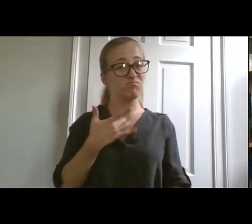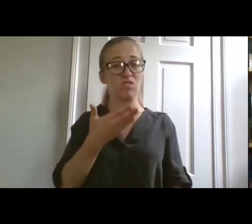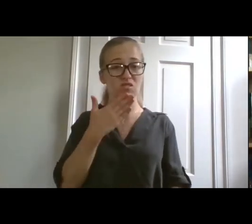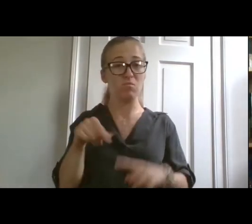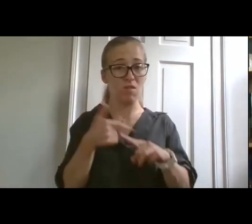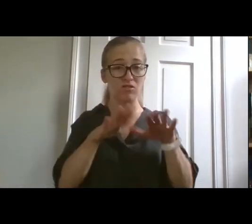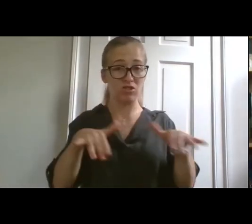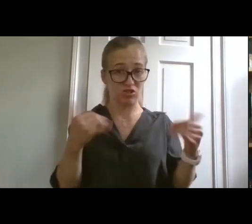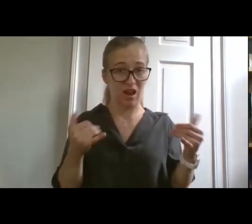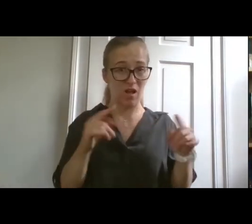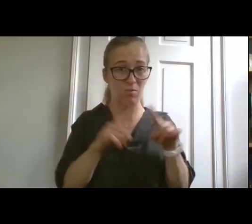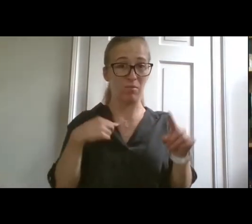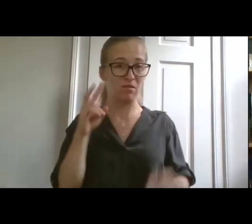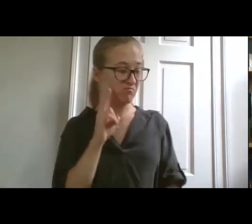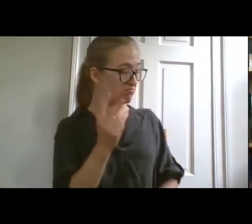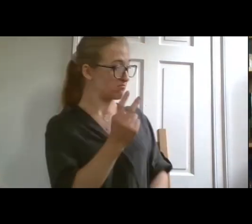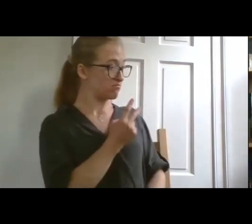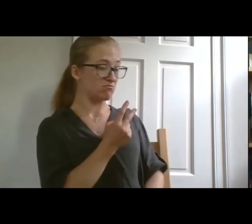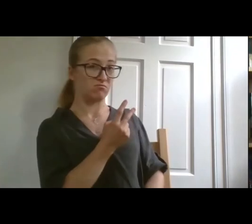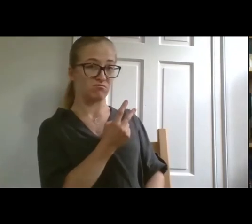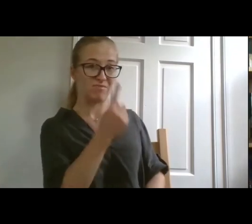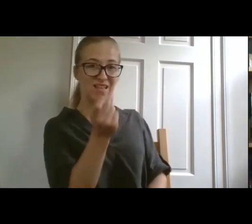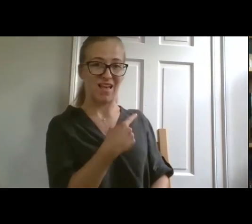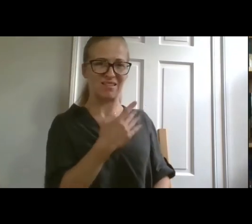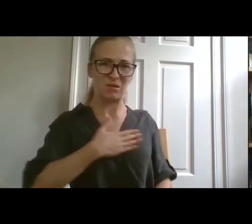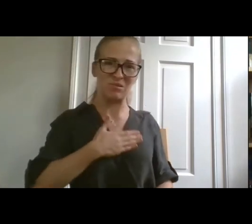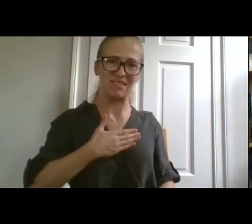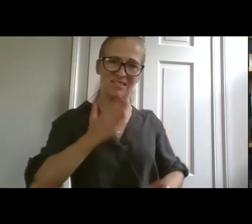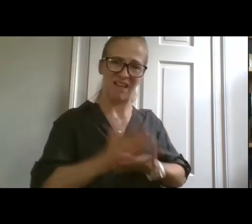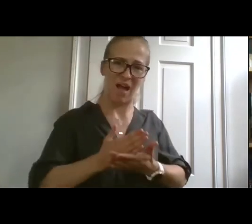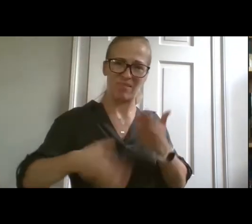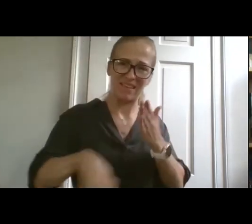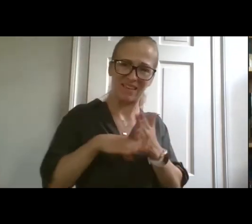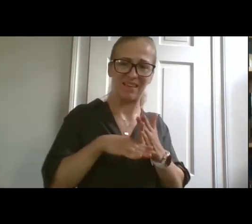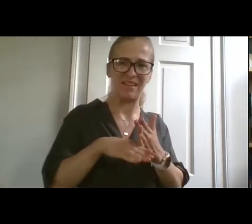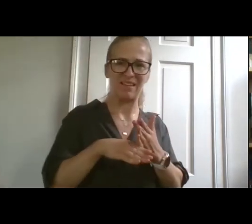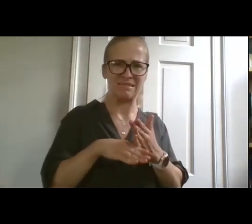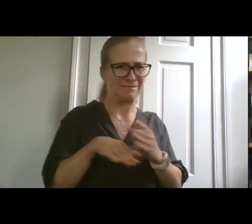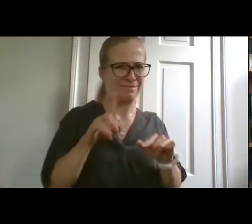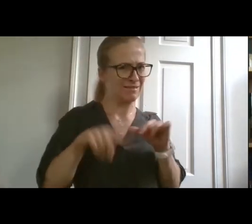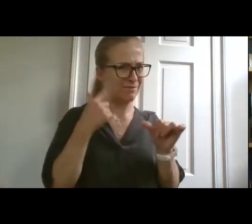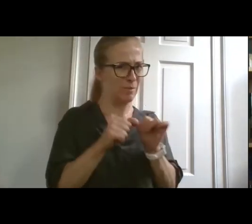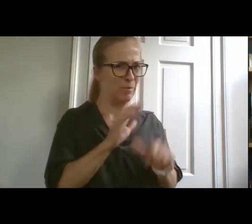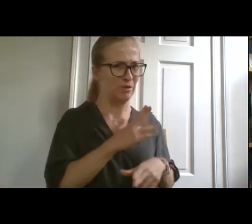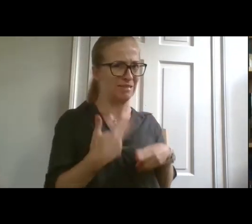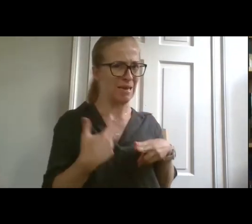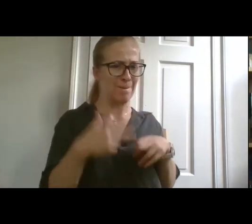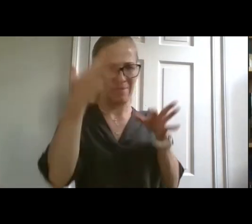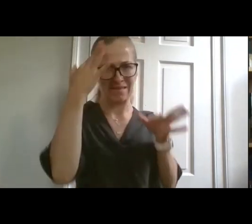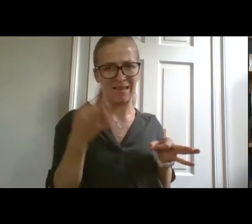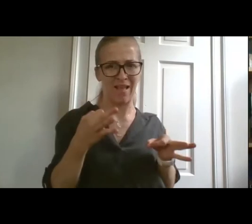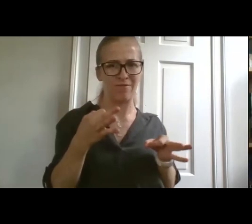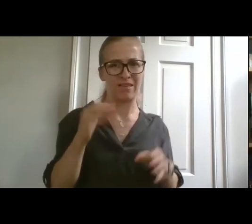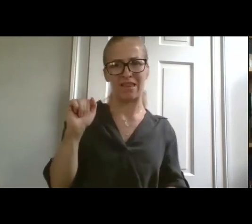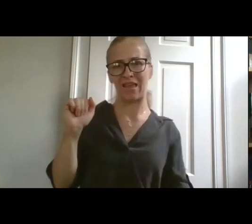turned around once more to ask the boy seated behind me to please keep his feet on the floor, I couldn't recall his name. He definitely belonged to Andres and